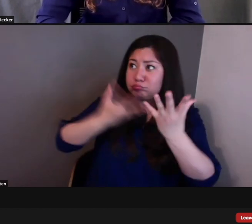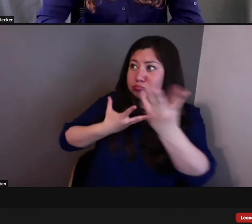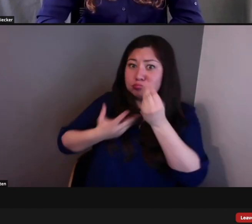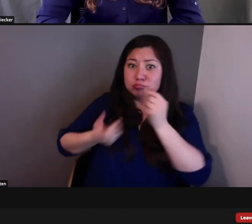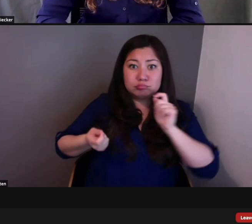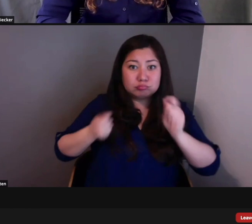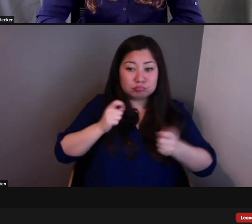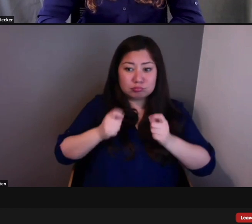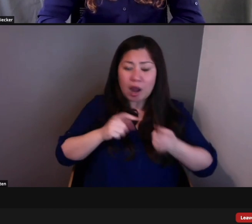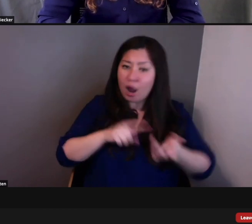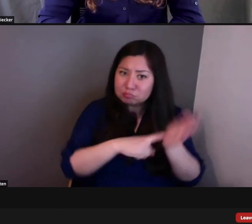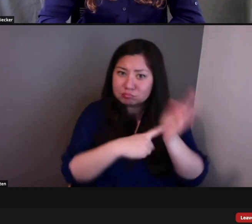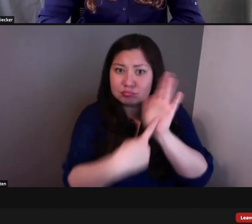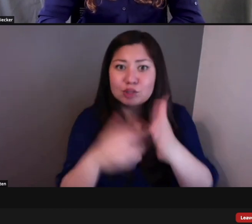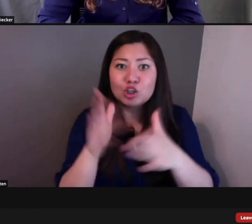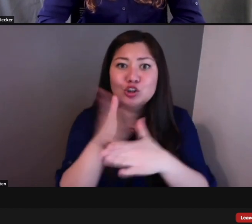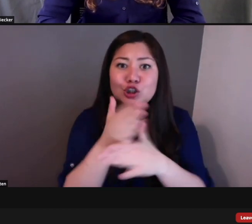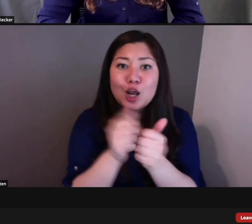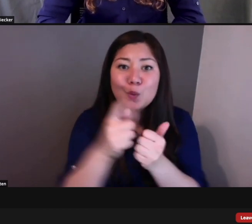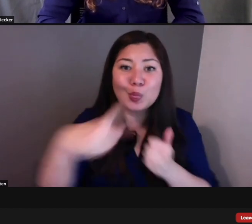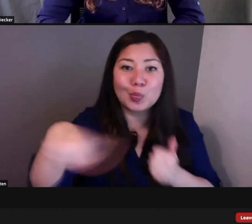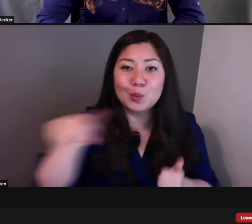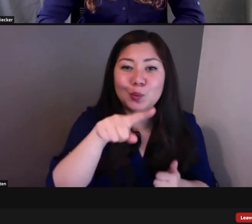the community responds to that.